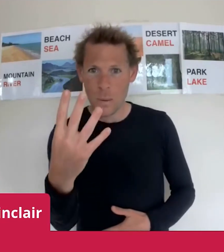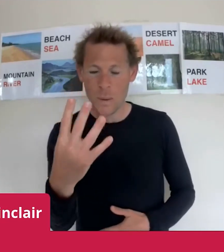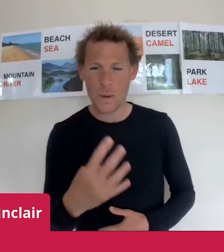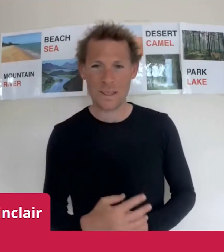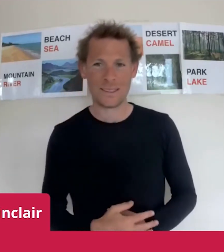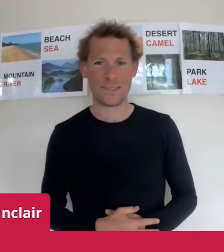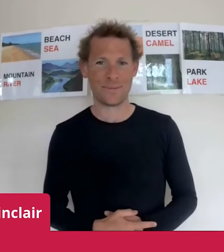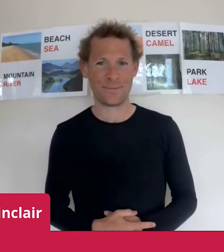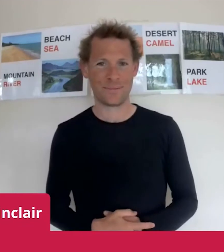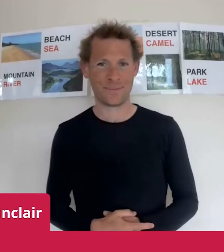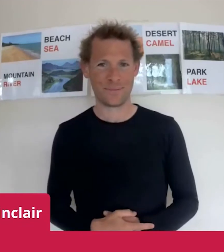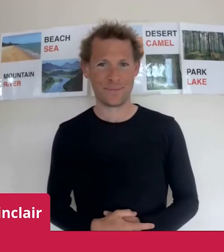Now number 4.